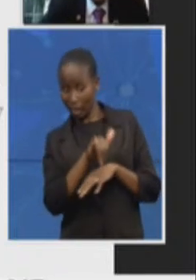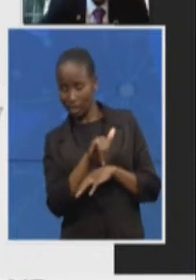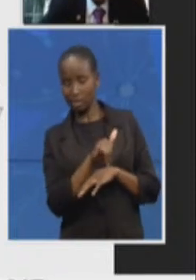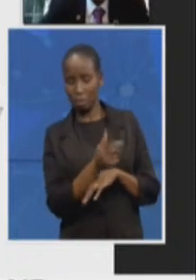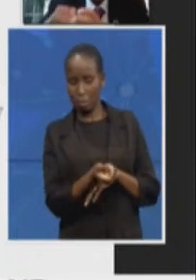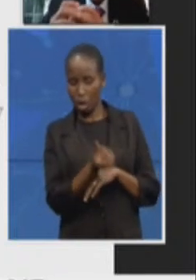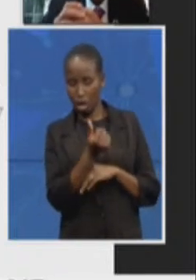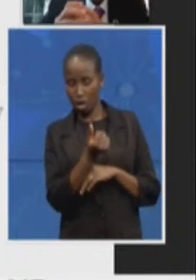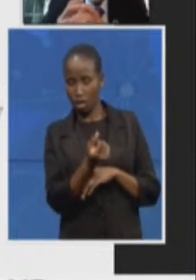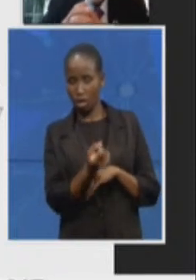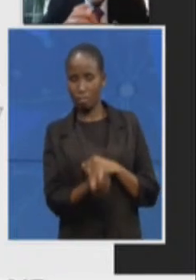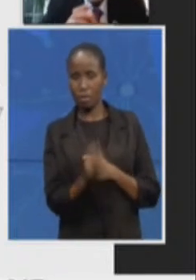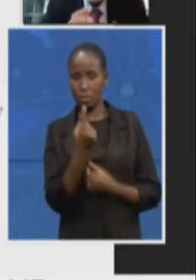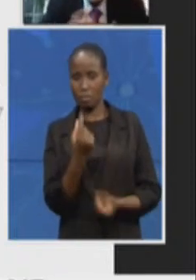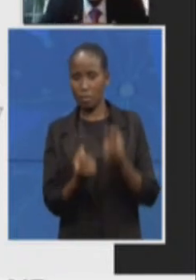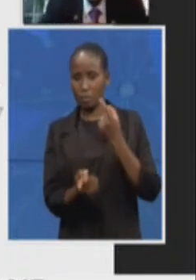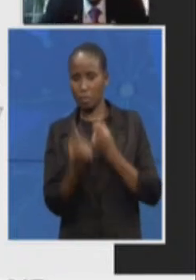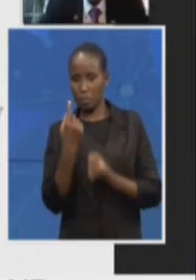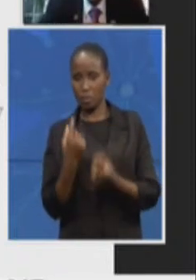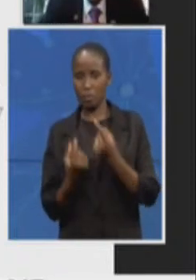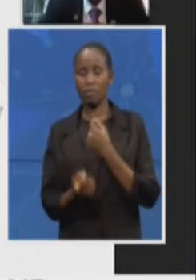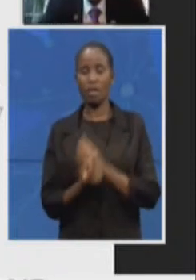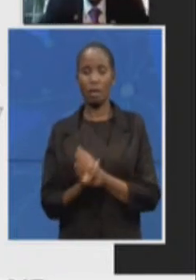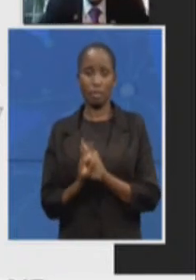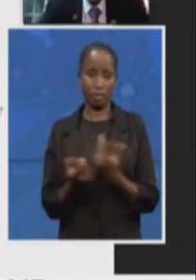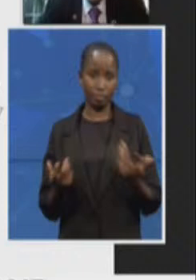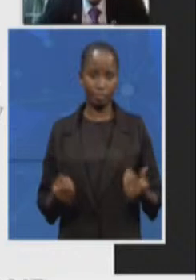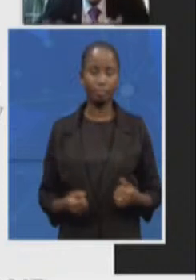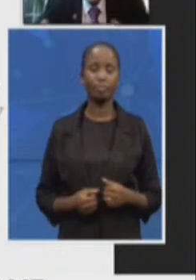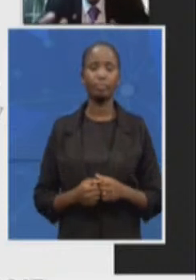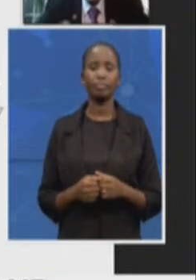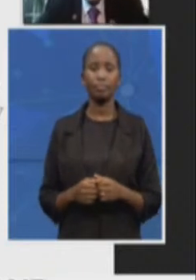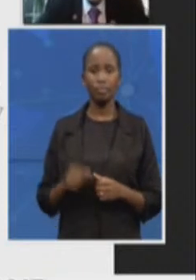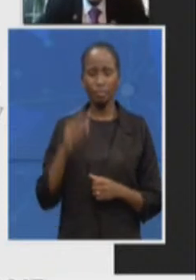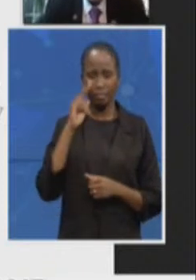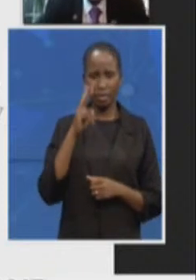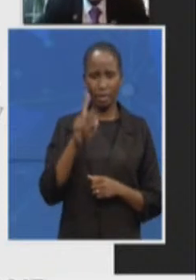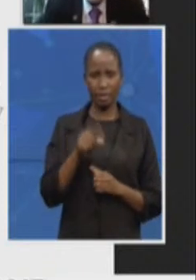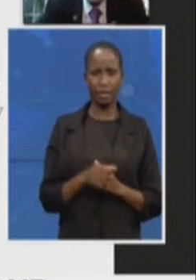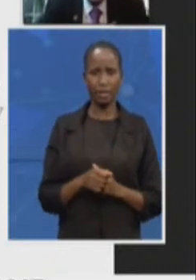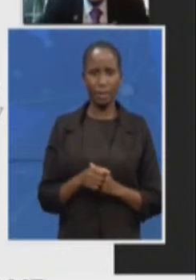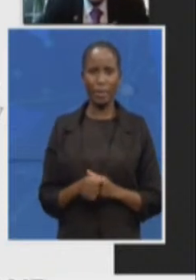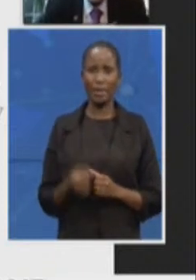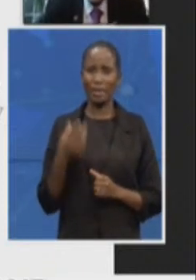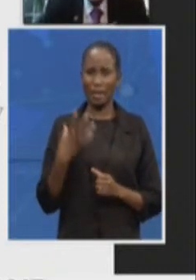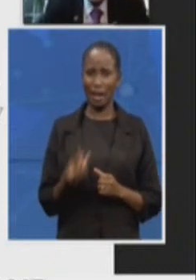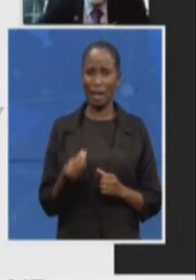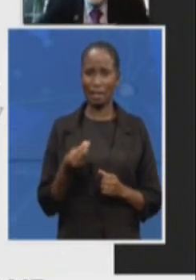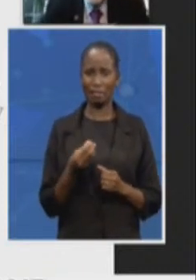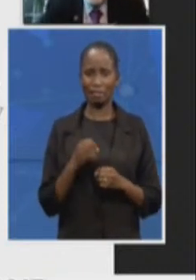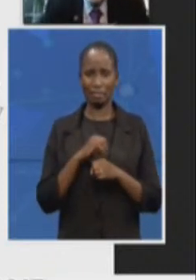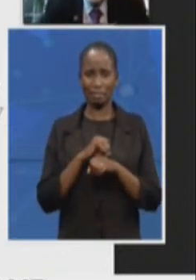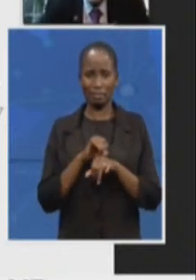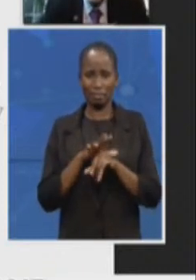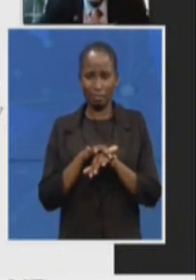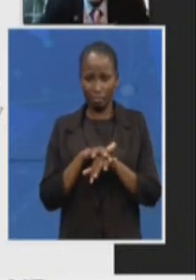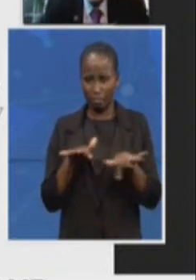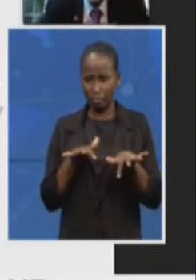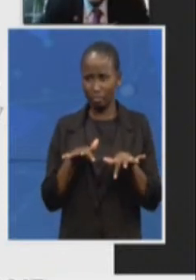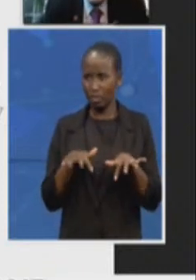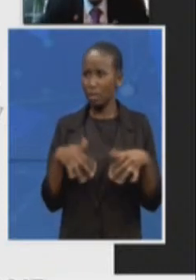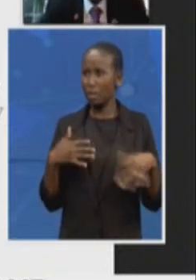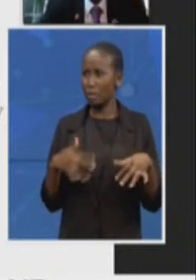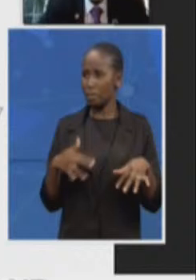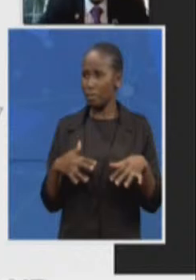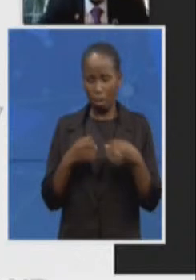scenarios, well, there are a whole range of mutations that we know well. We know them well because they are already in the alpha, beta,